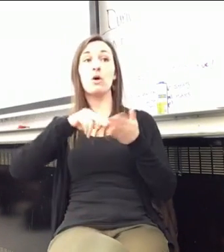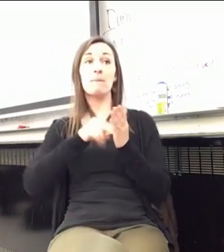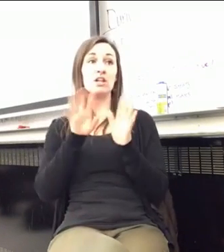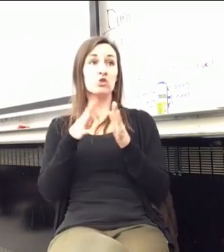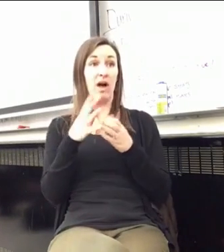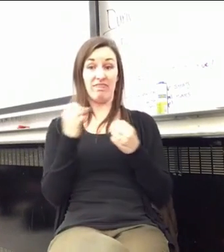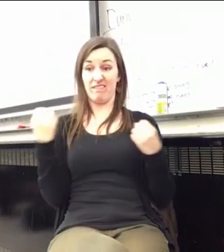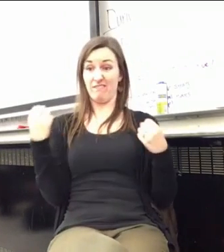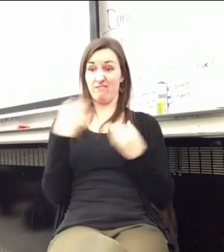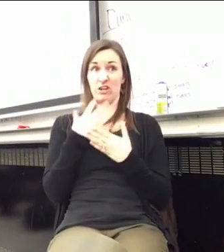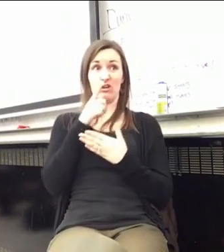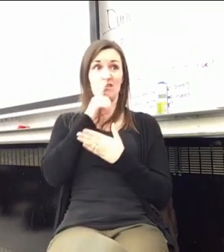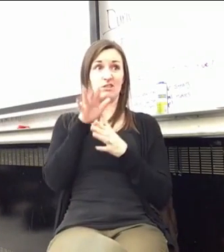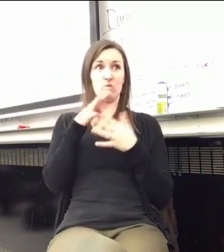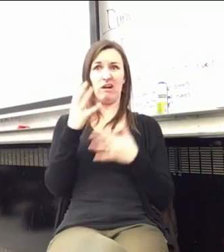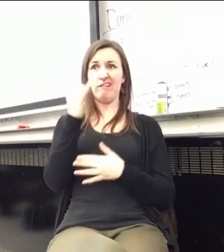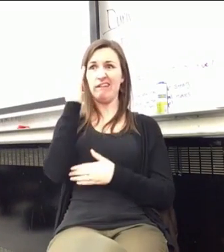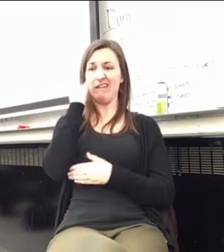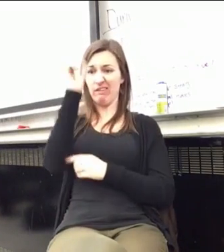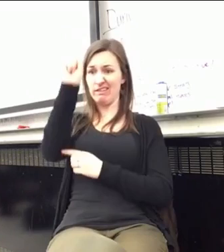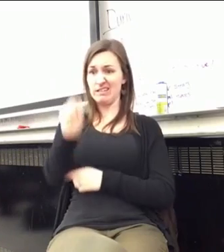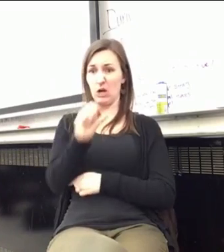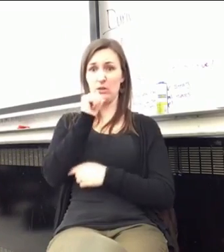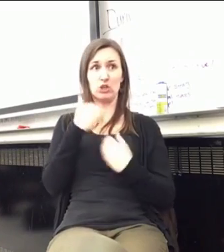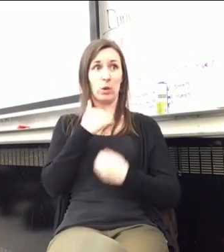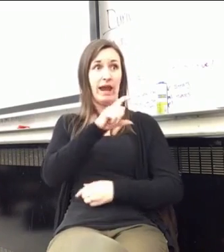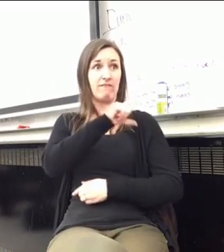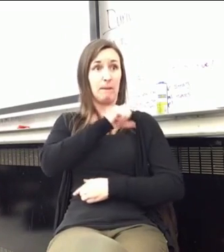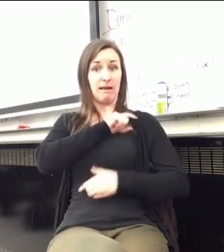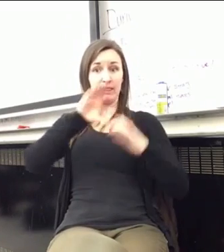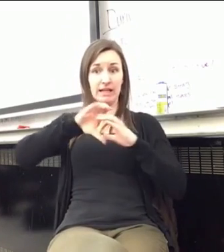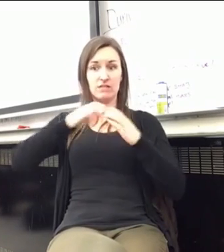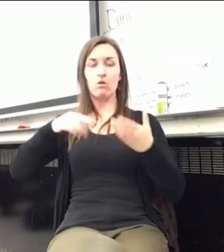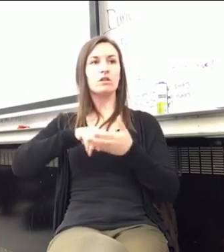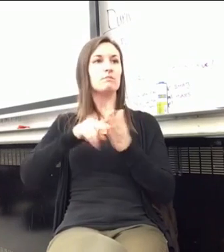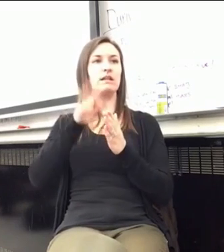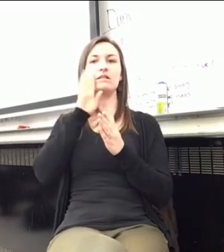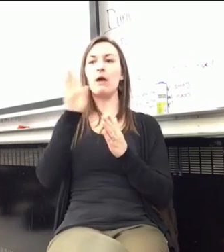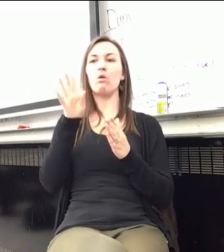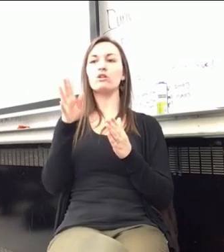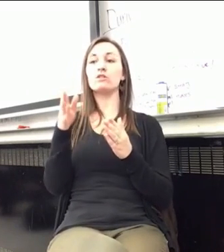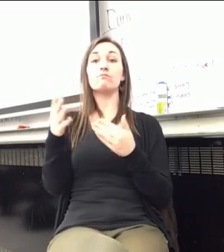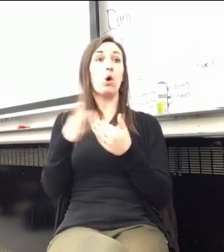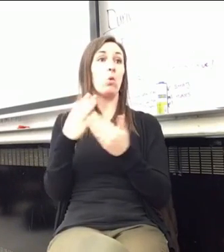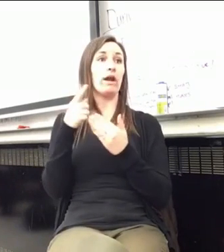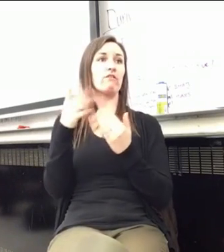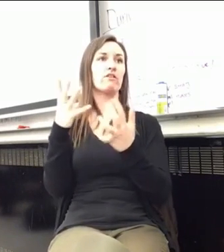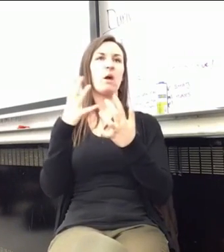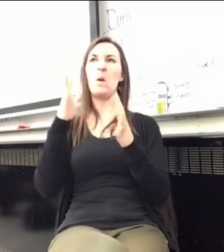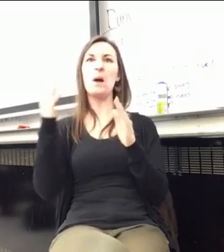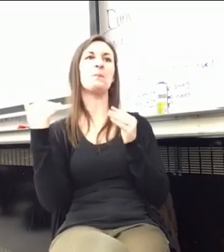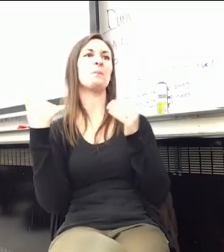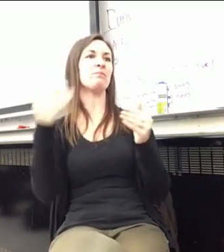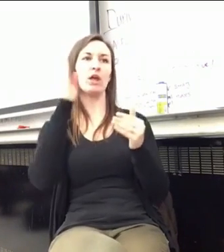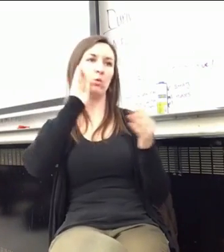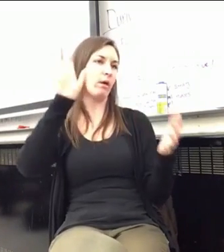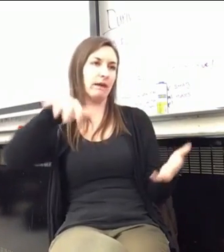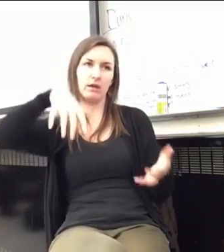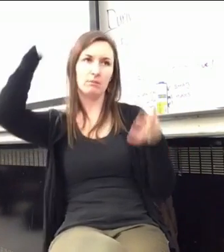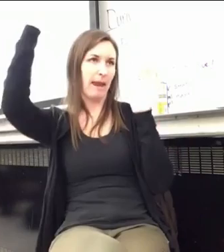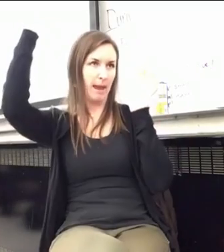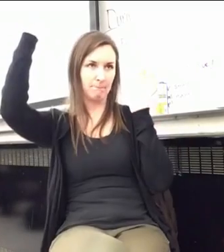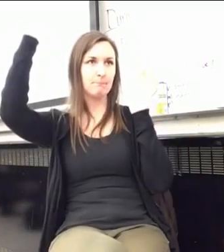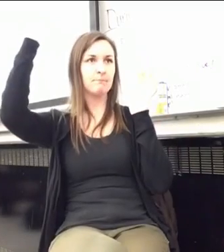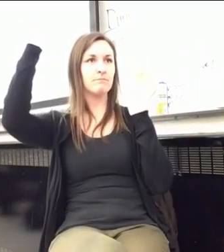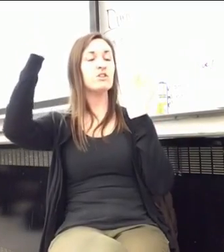that if we don't have a police force in the South is just going to do whatever they want, and then it's going to be mayhem. Now what they're going to say